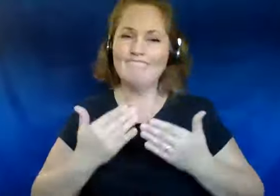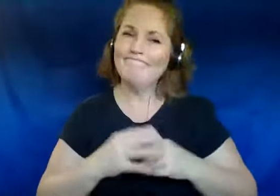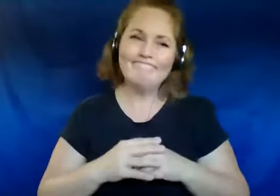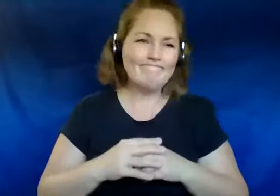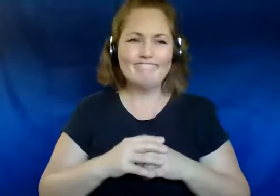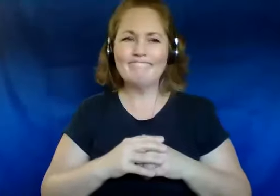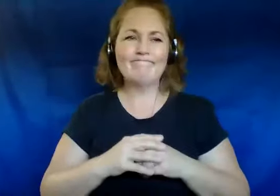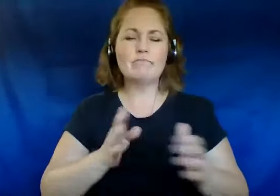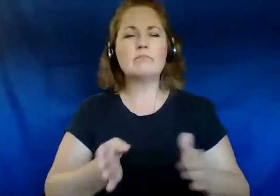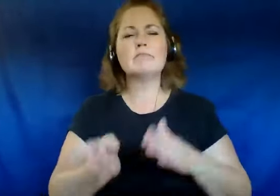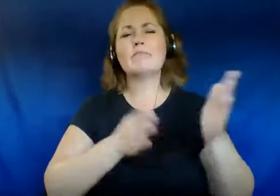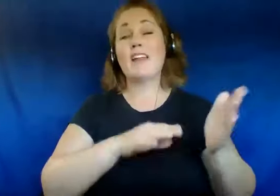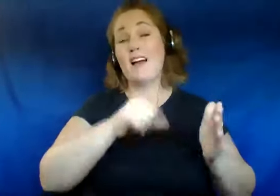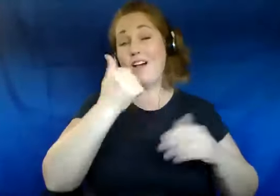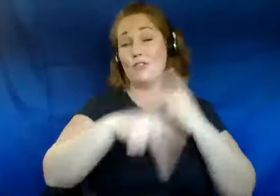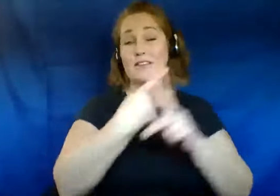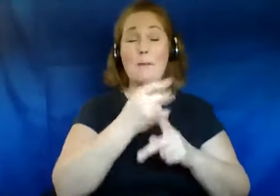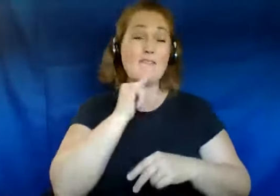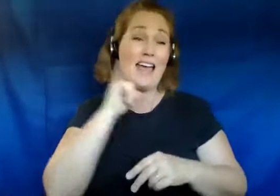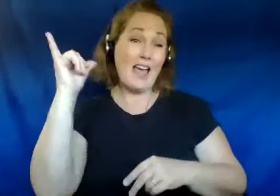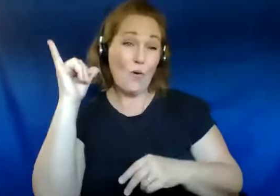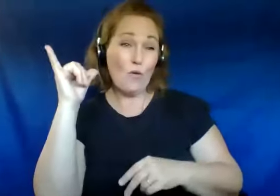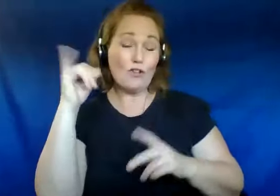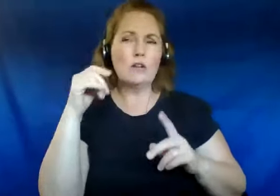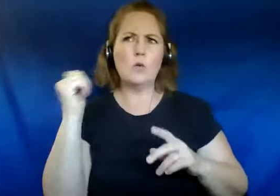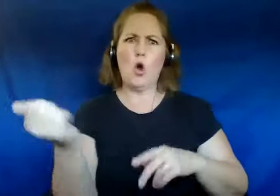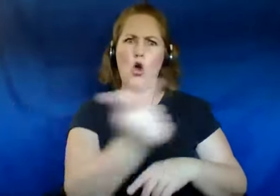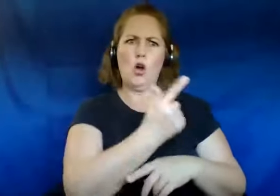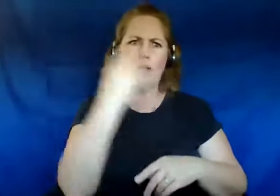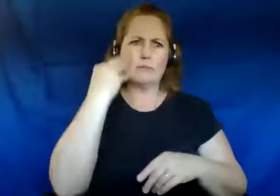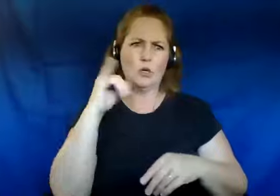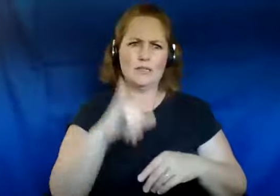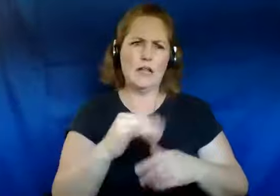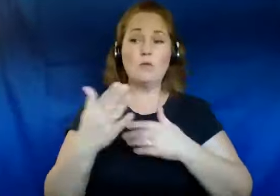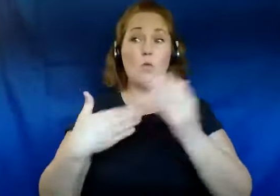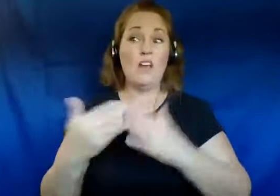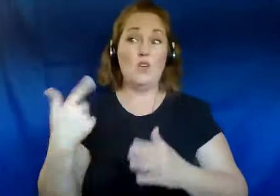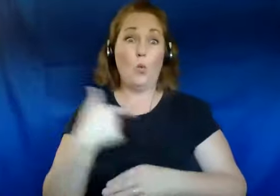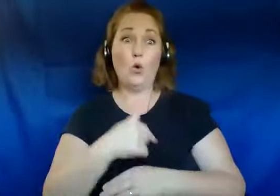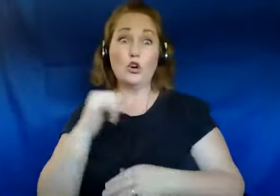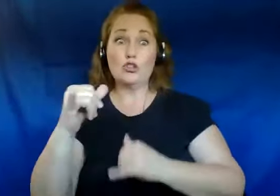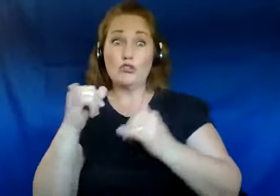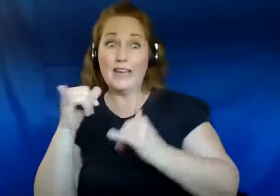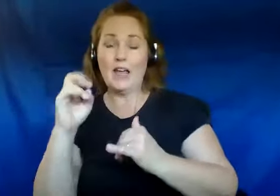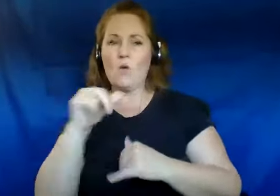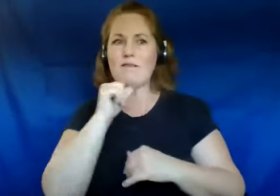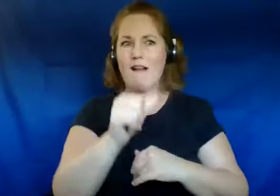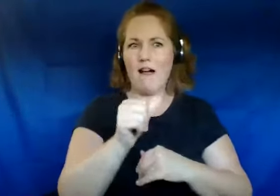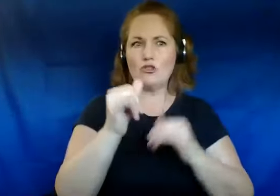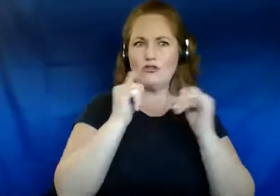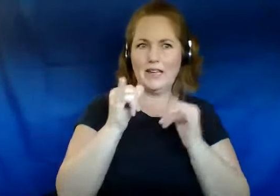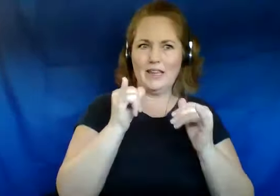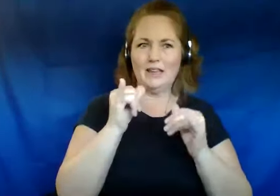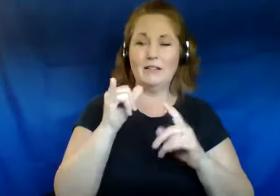of hangover, which we all experience, whether we are drinking or not. This is